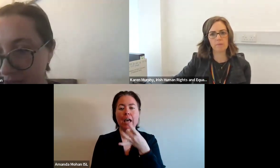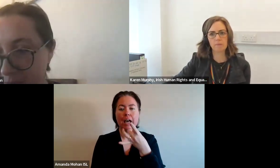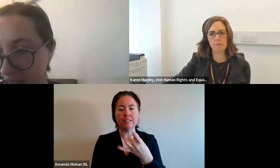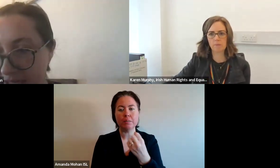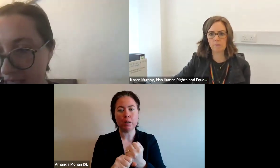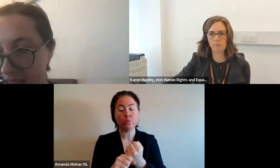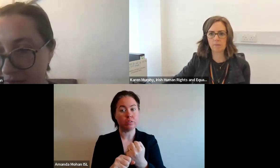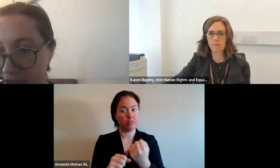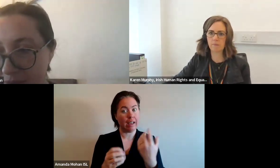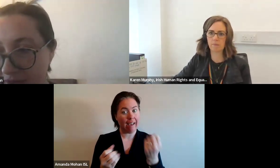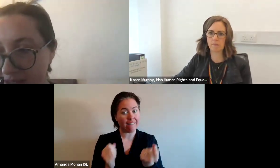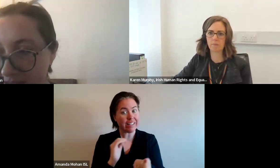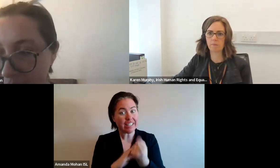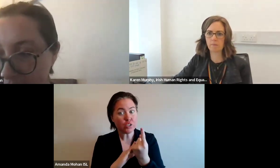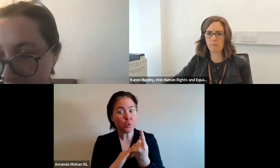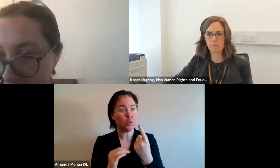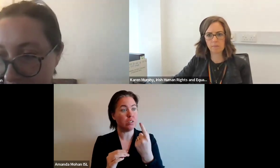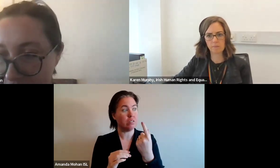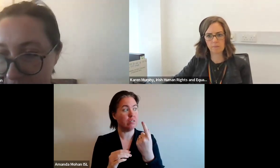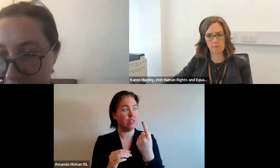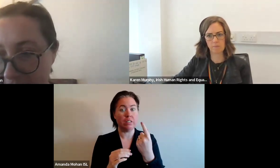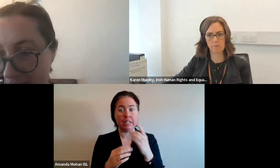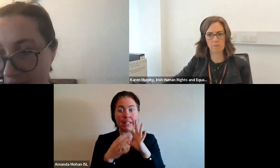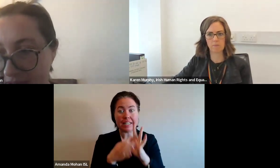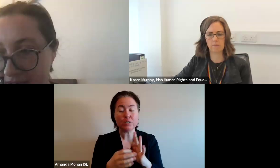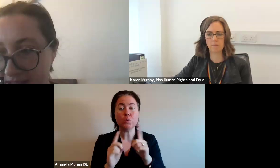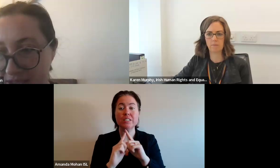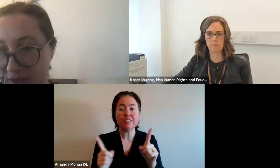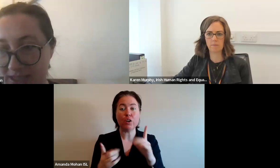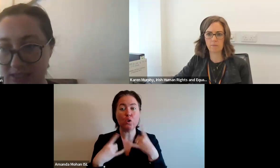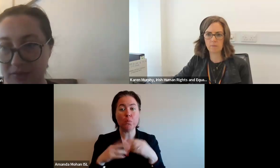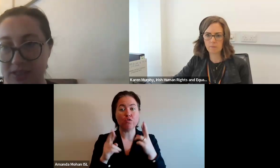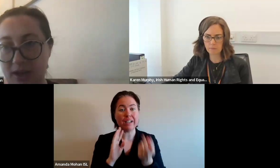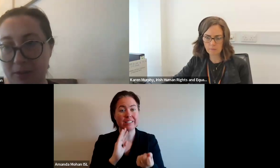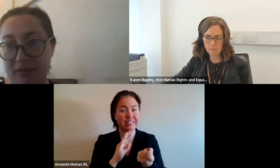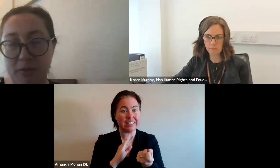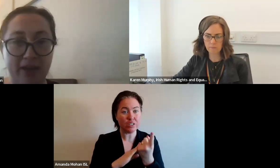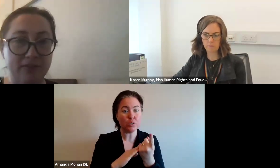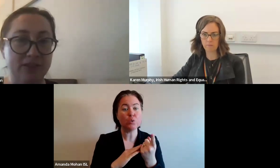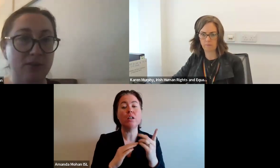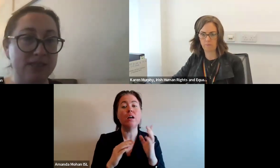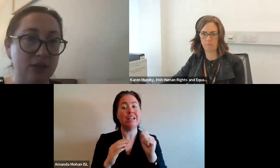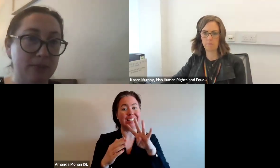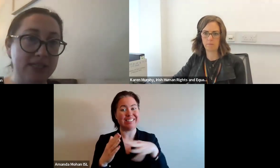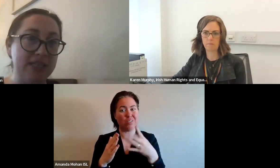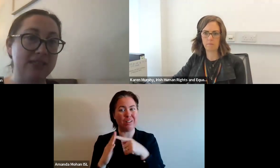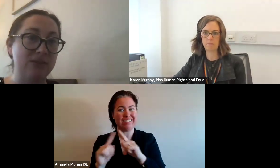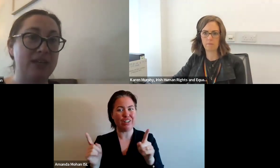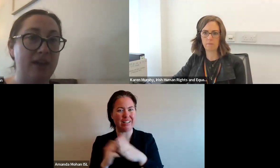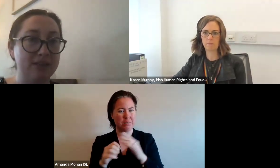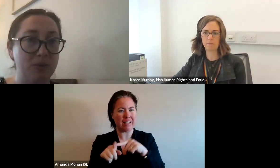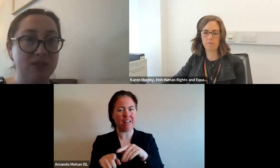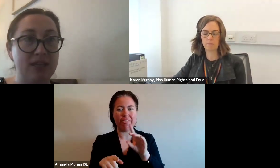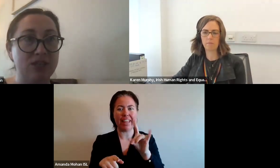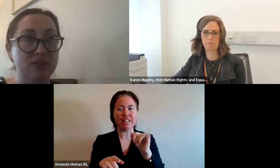are there issues pertaining to different human rights instruments scheduled differently every year? CEDAW has a different timeline from that of the UNCRPD.